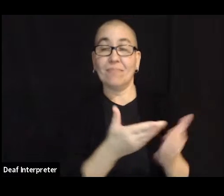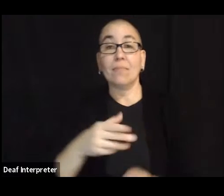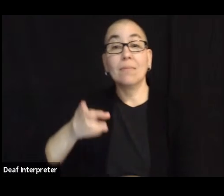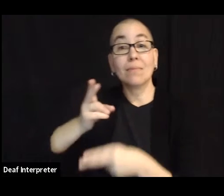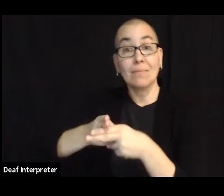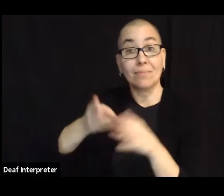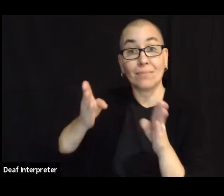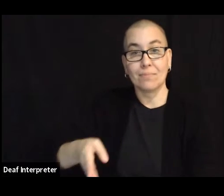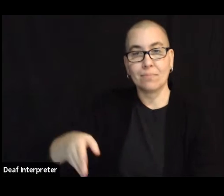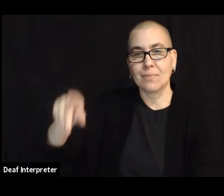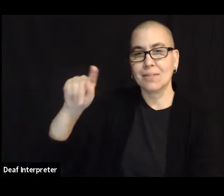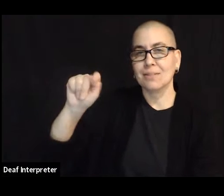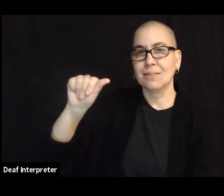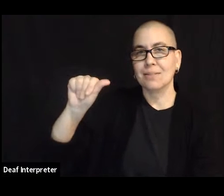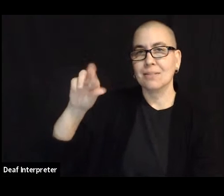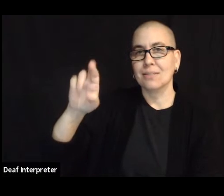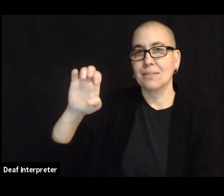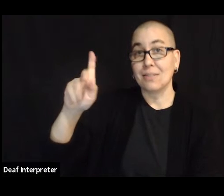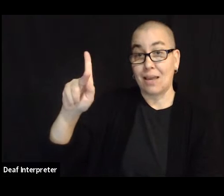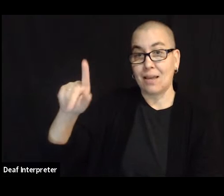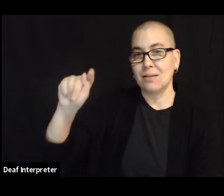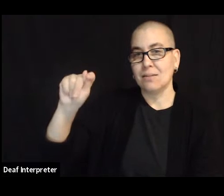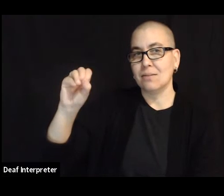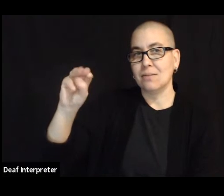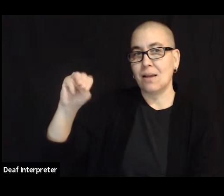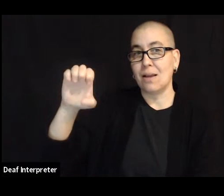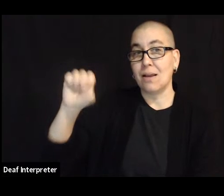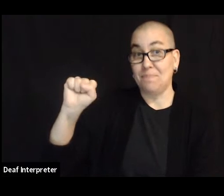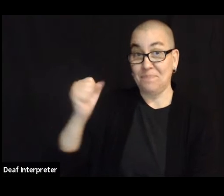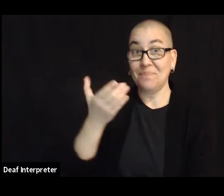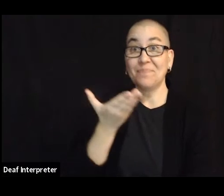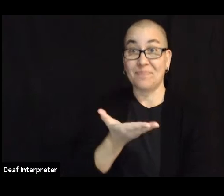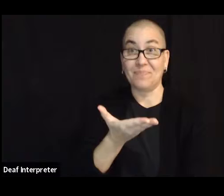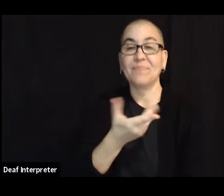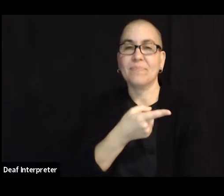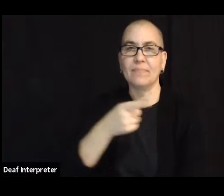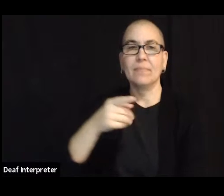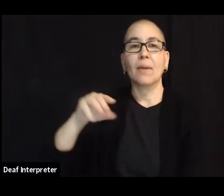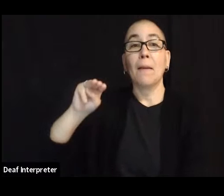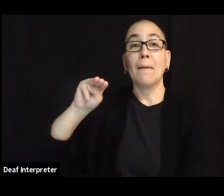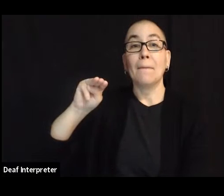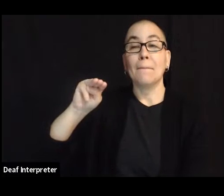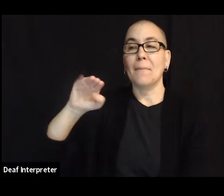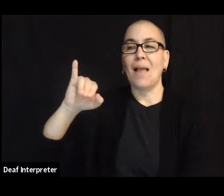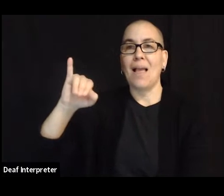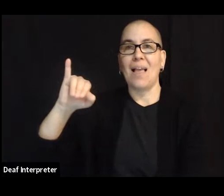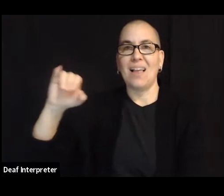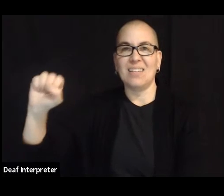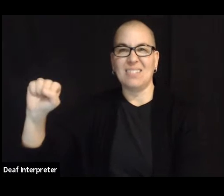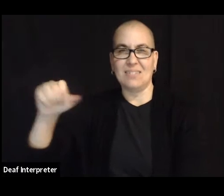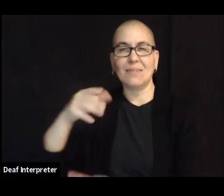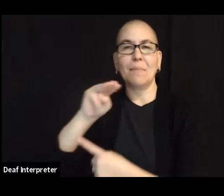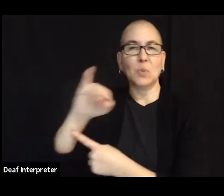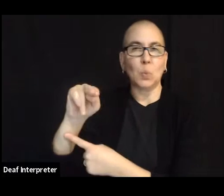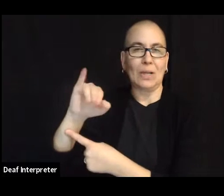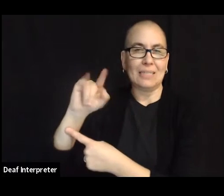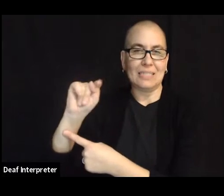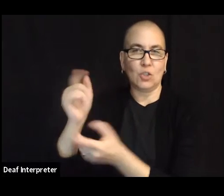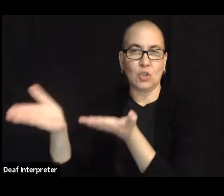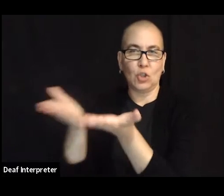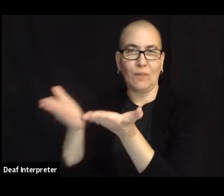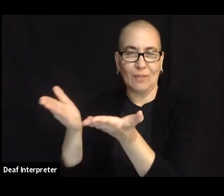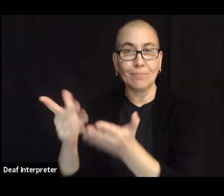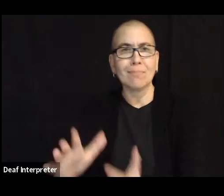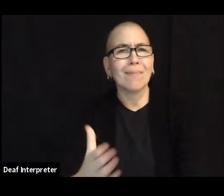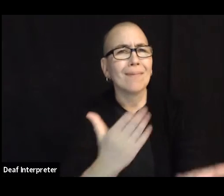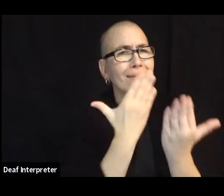Commissioner Tomes. Thank you, Commissioner Malcolm, and good afternoon, everyone. Today, Minnesota